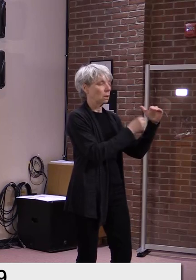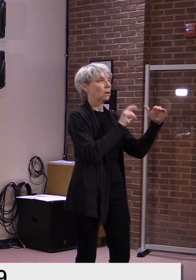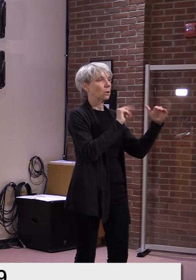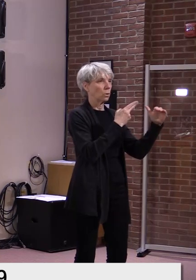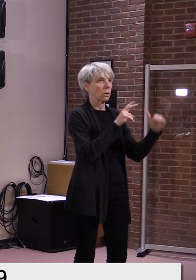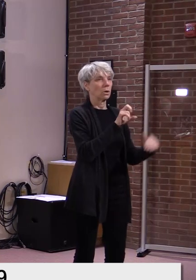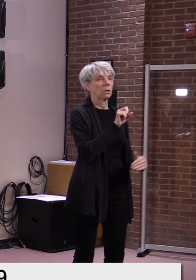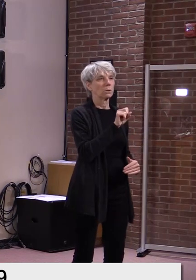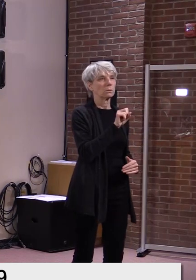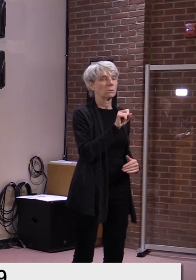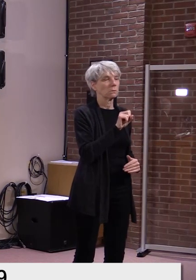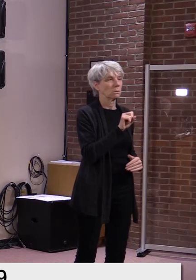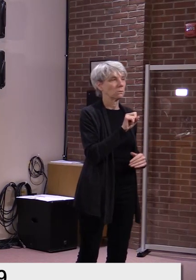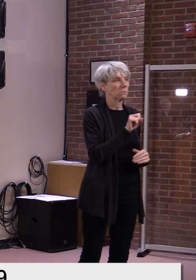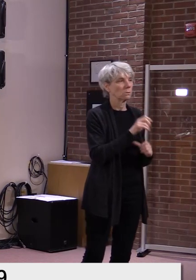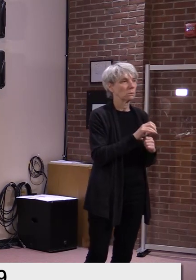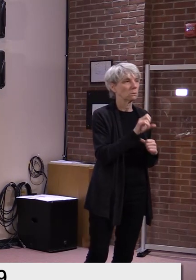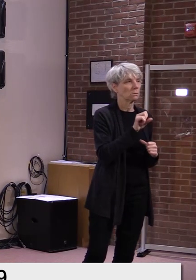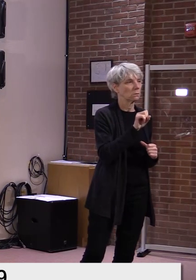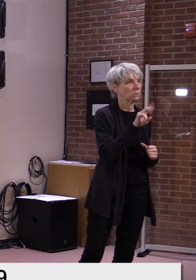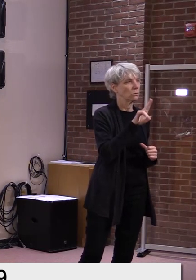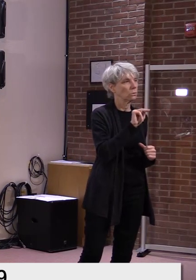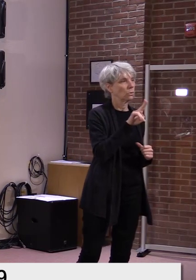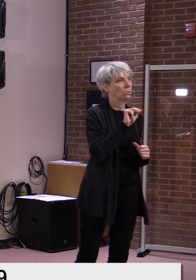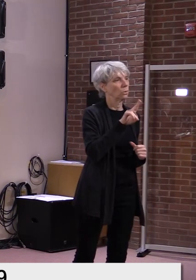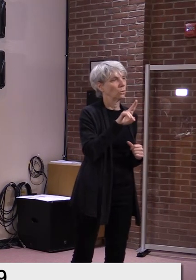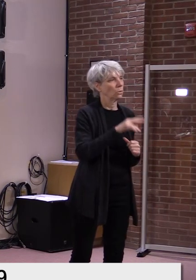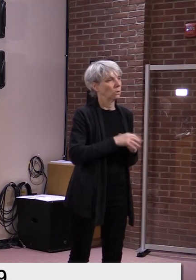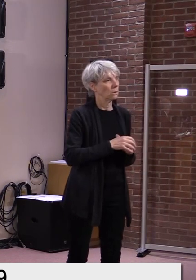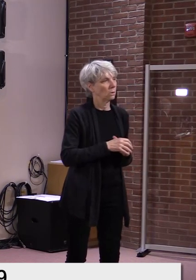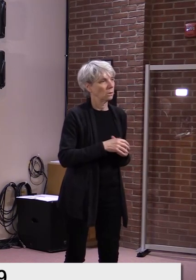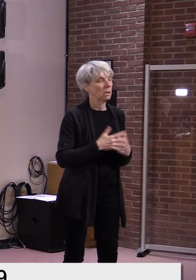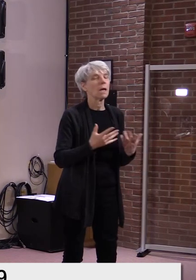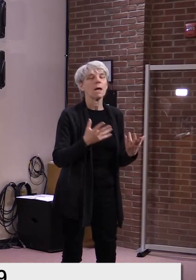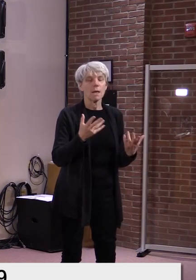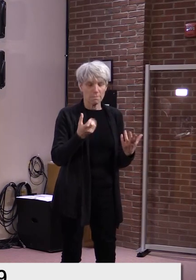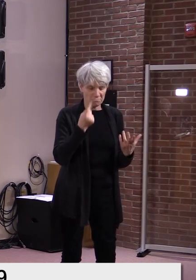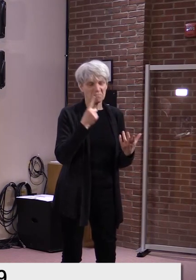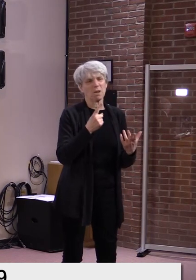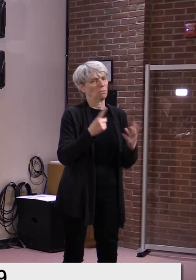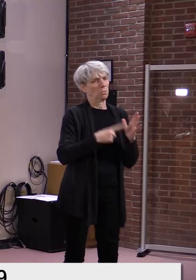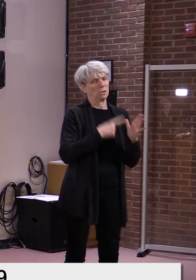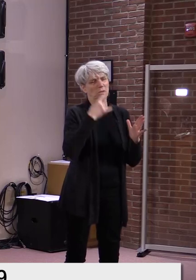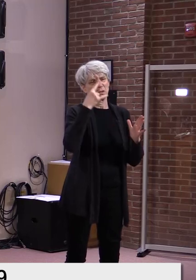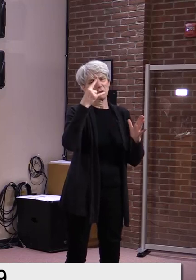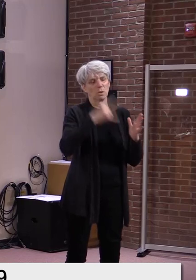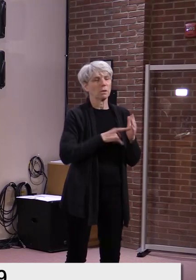Sununu. But we use that very, very sparingly.